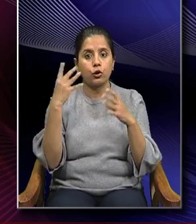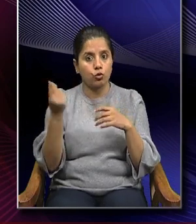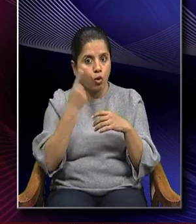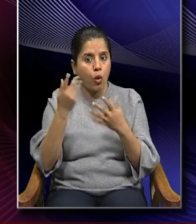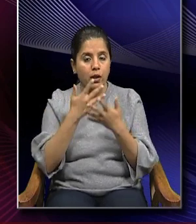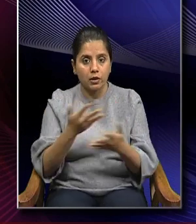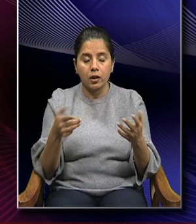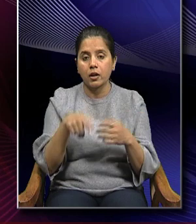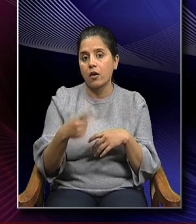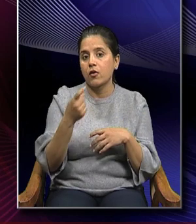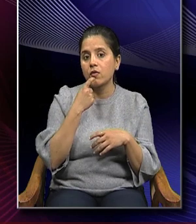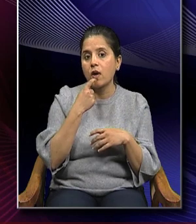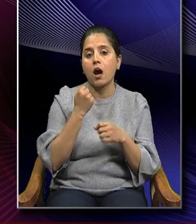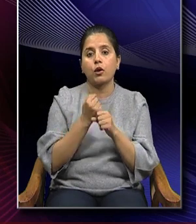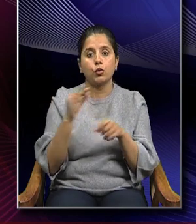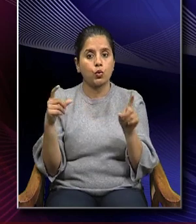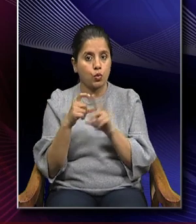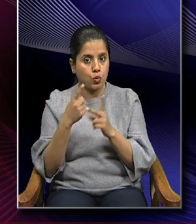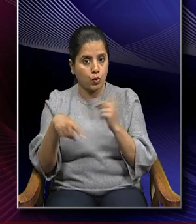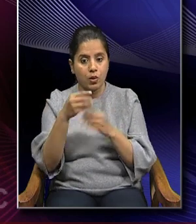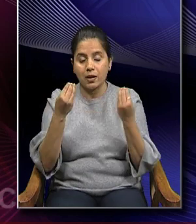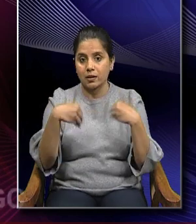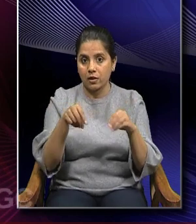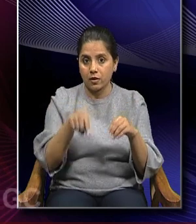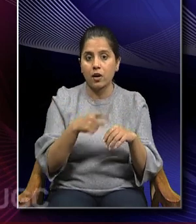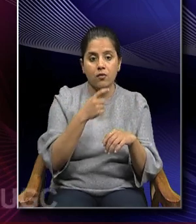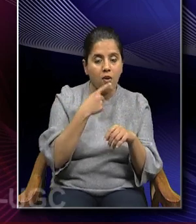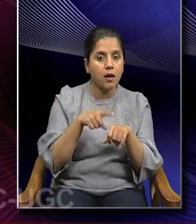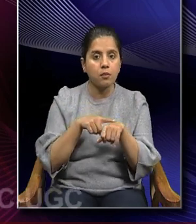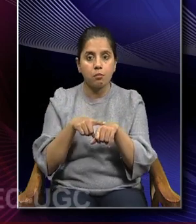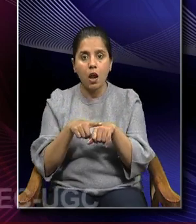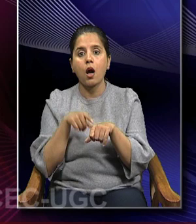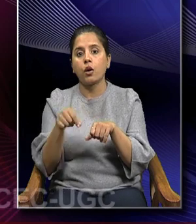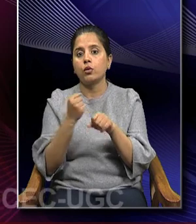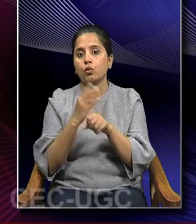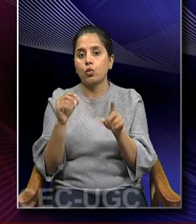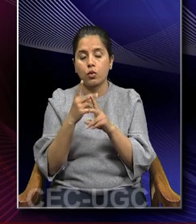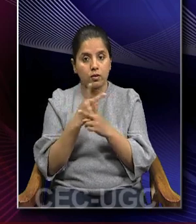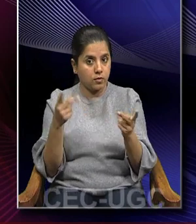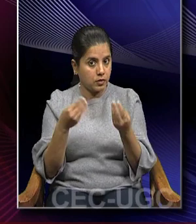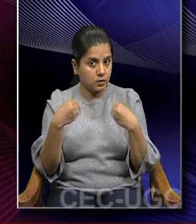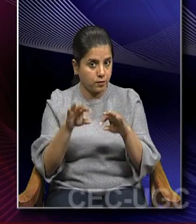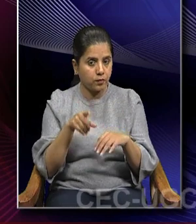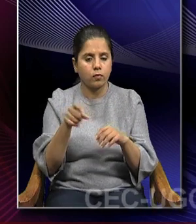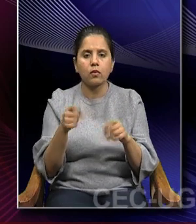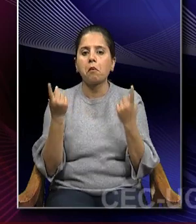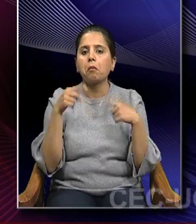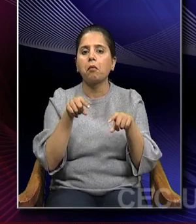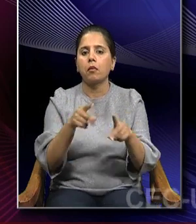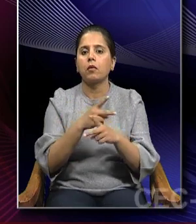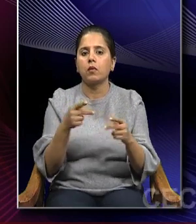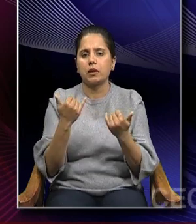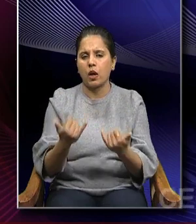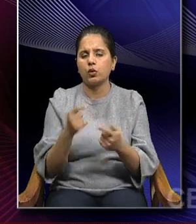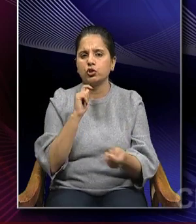So, in white goods, when you are selling those white and brown goods, you are basically getting aligned with the